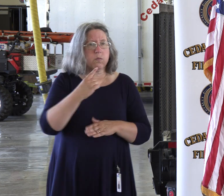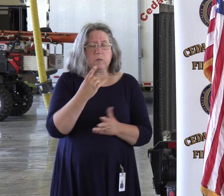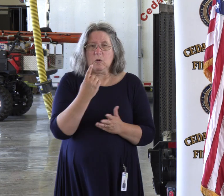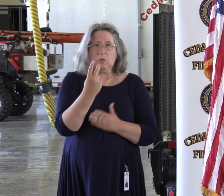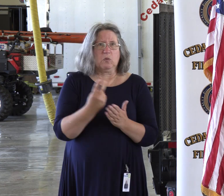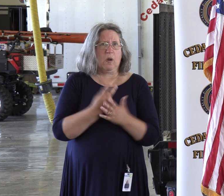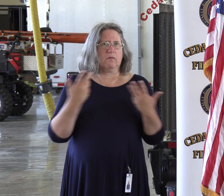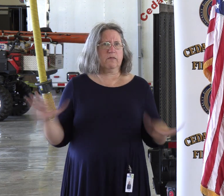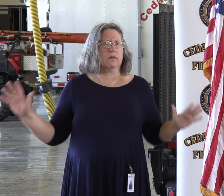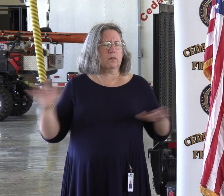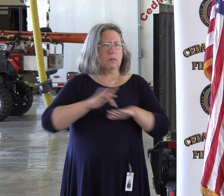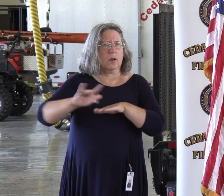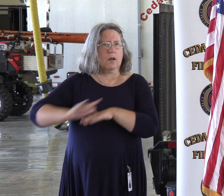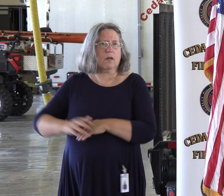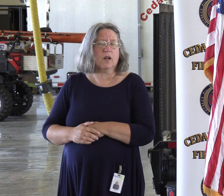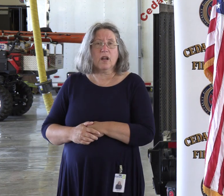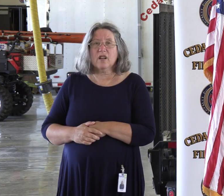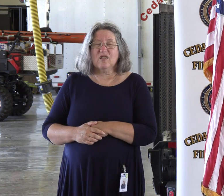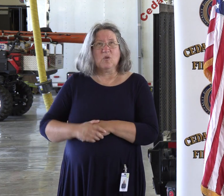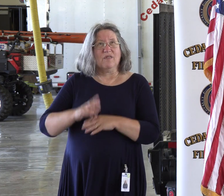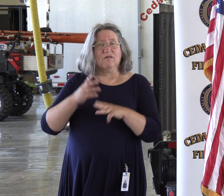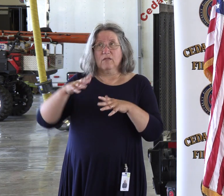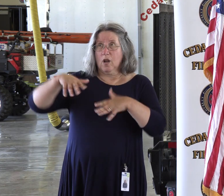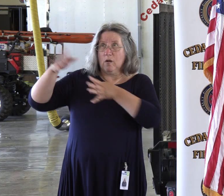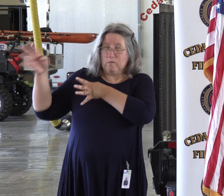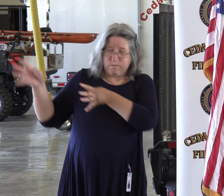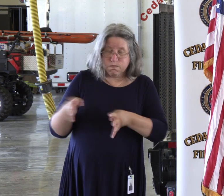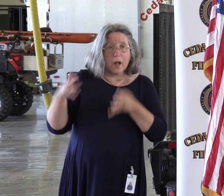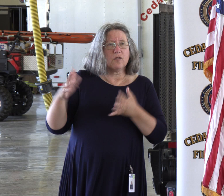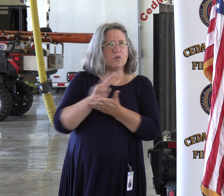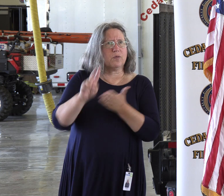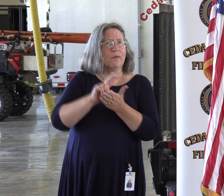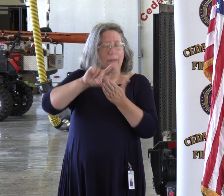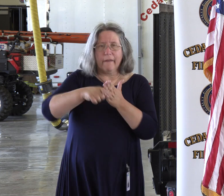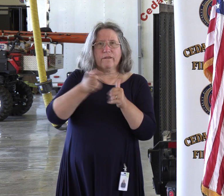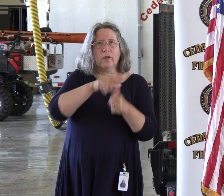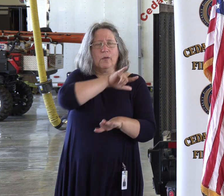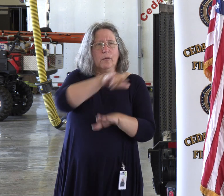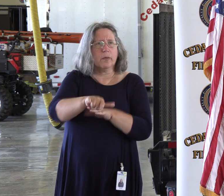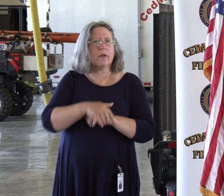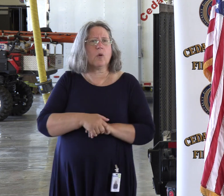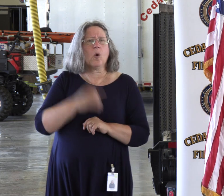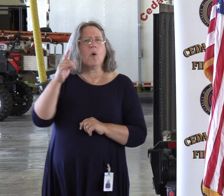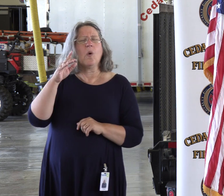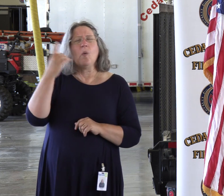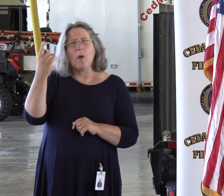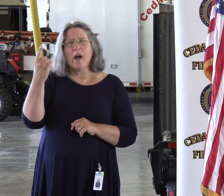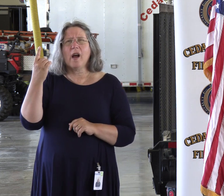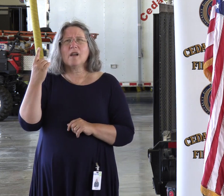2 hours after the storm, we had our first arrival. There were a few airlines, approximately 3, that had to